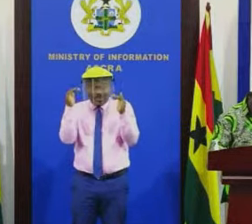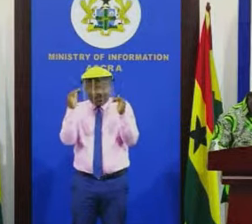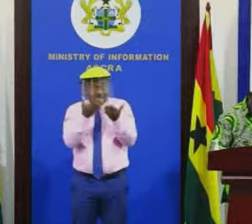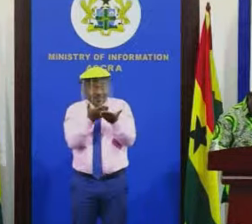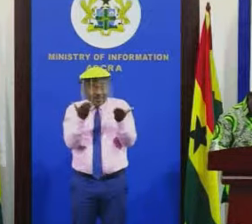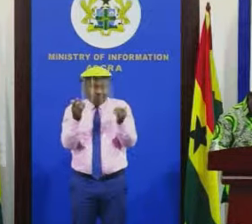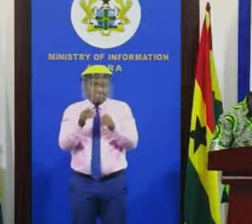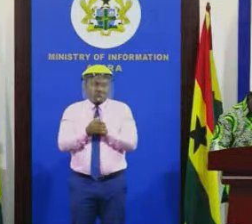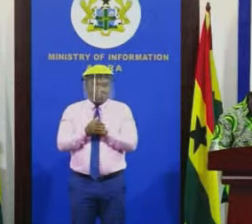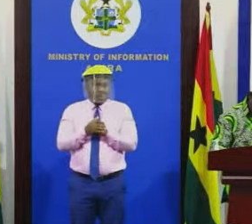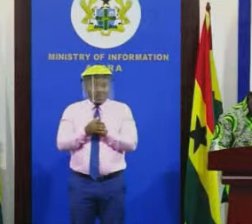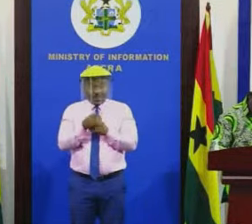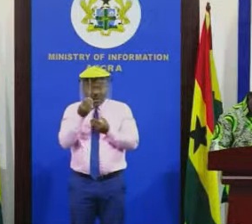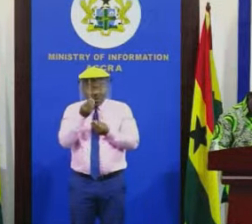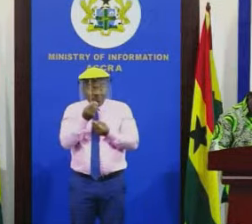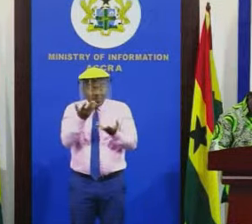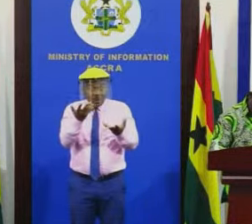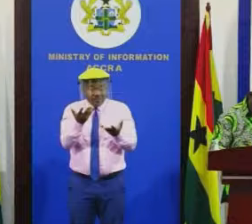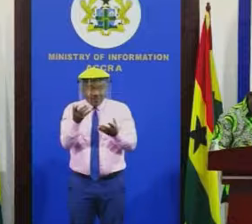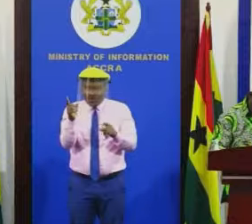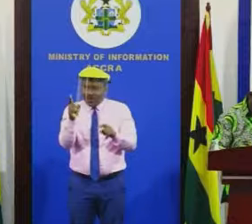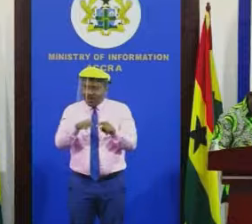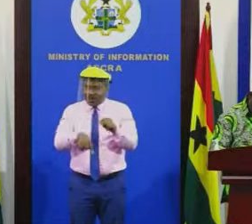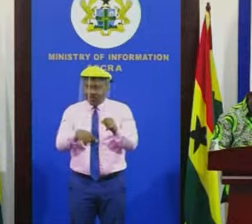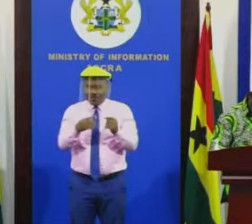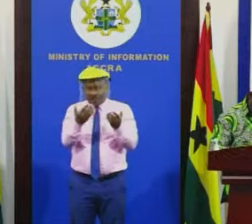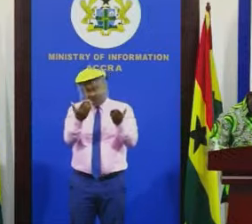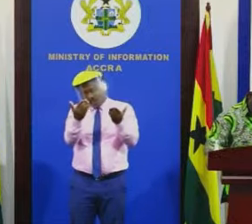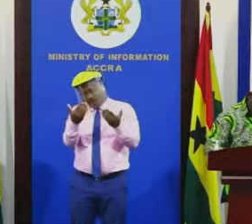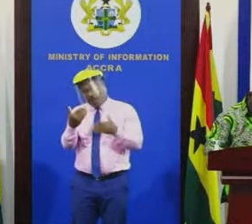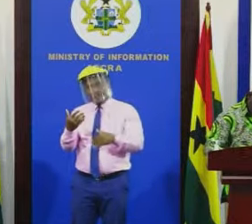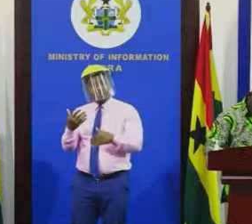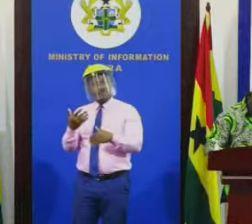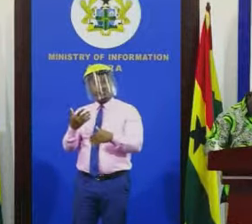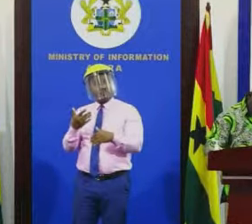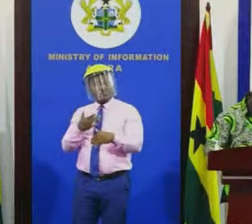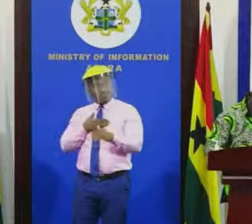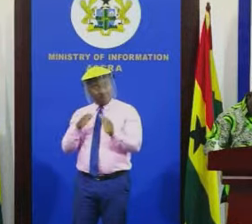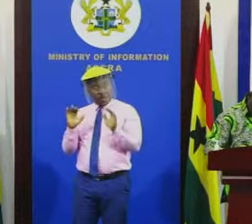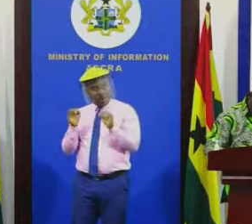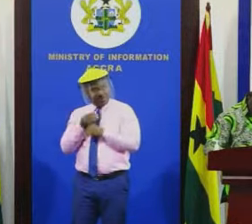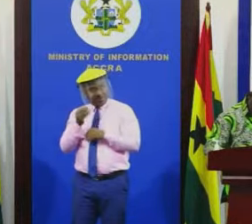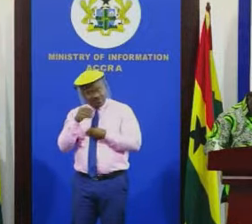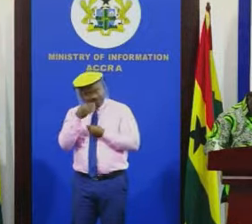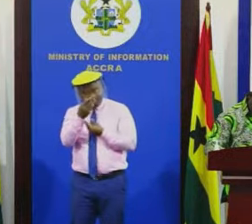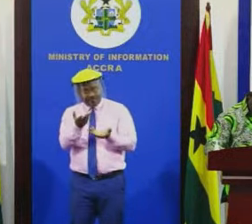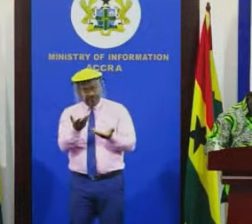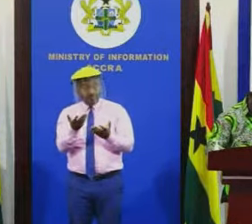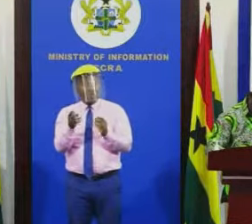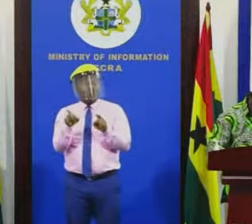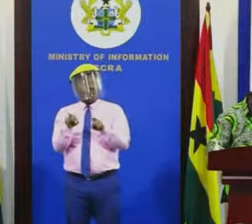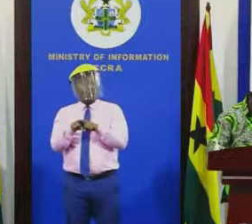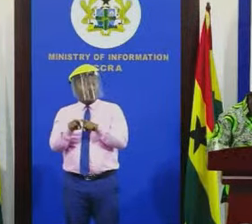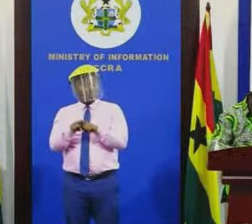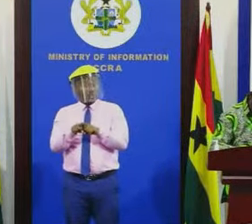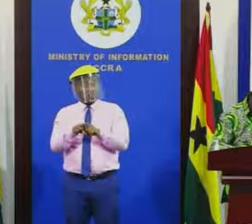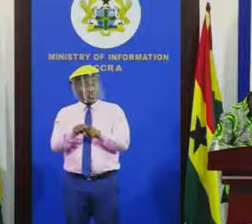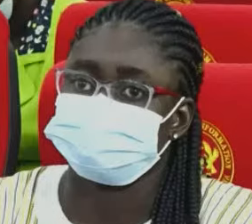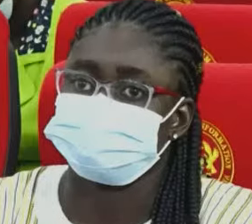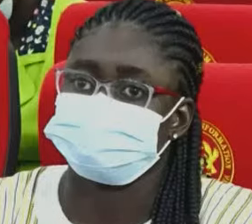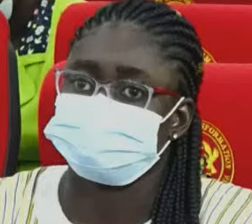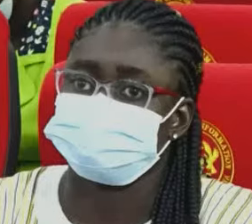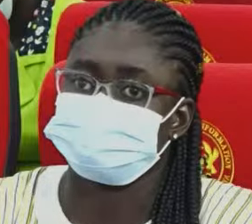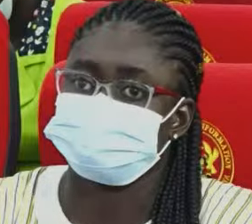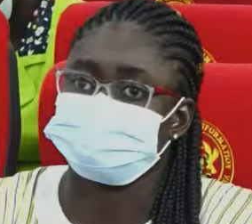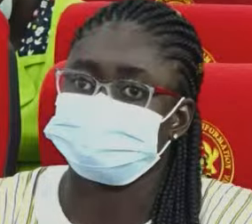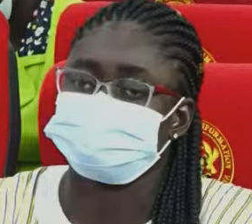if you pass by the office, we can always let you into. Besides, we are putting them, some of these things are on the website, so we